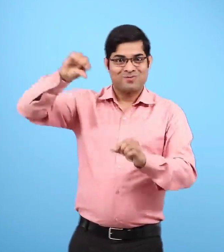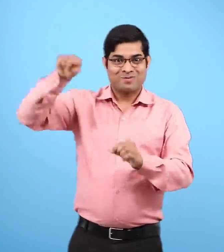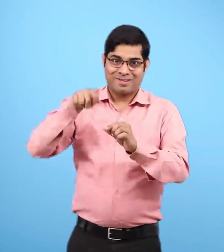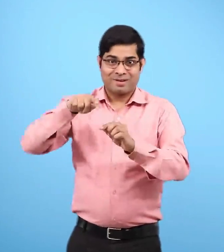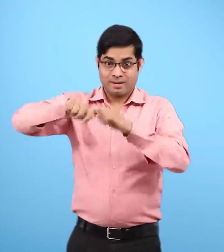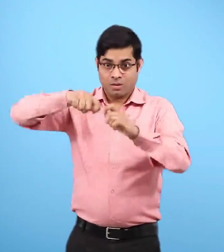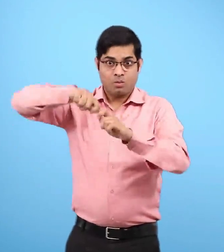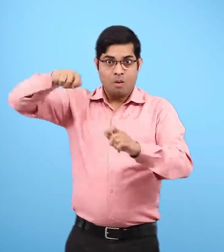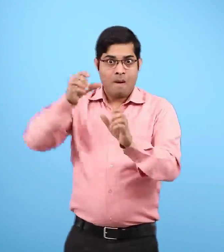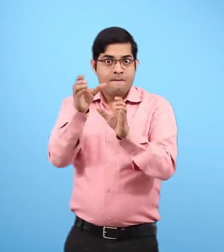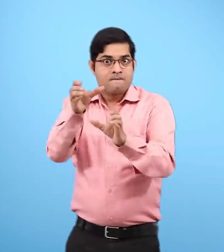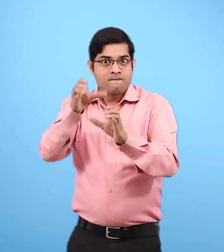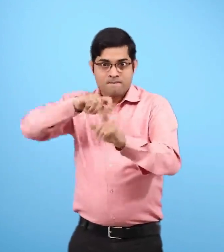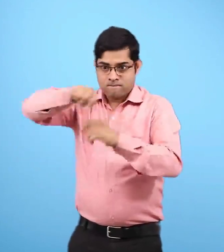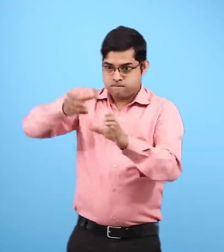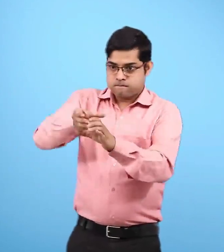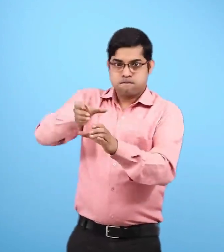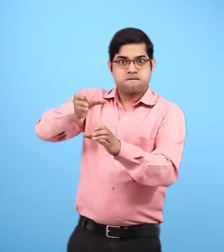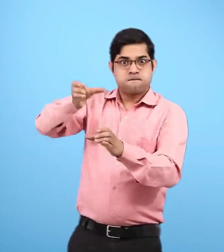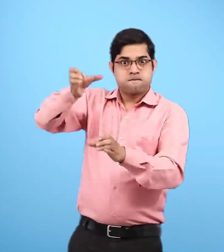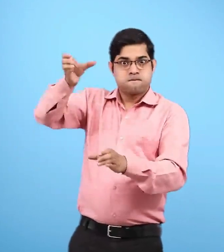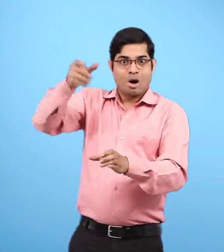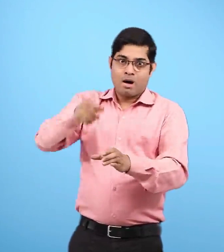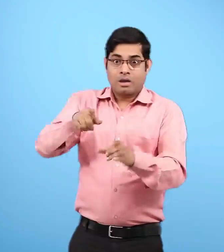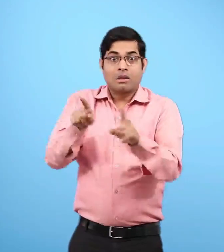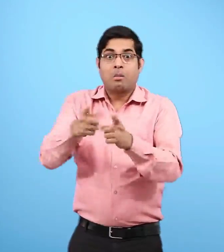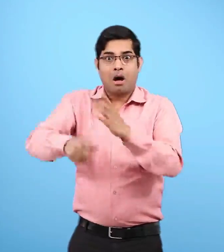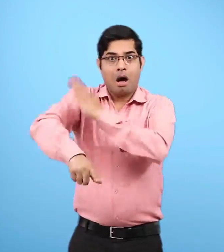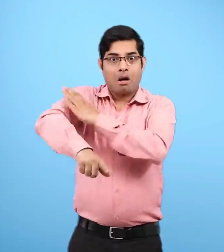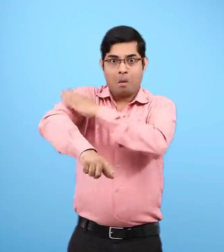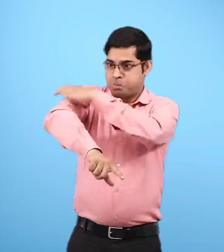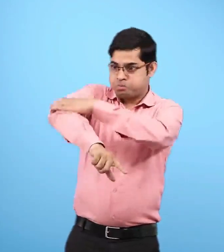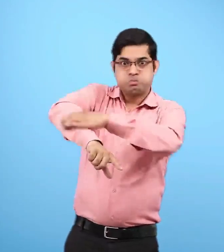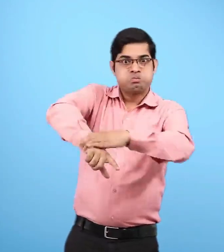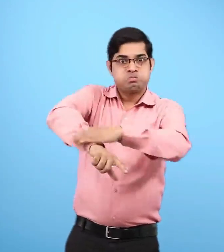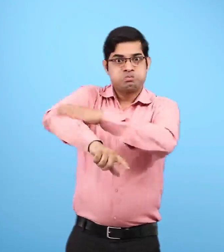two ropes. Rope 1 is as round as your arm,